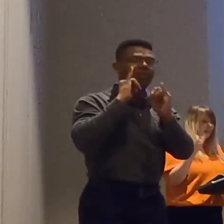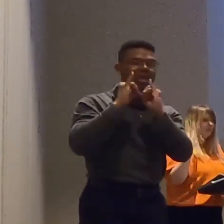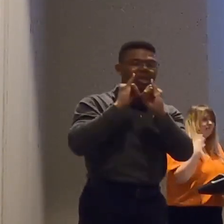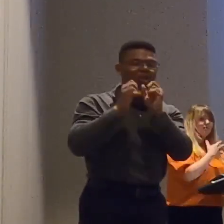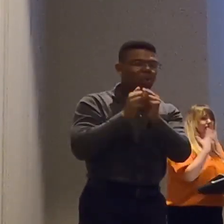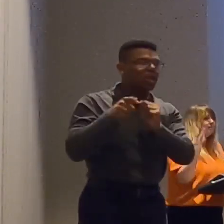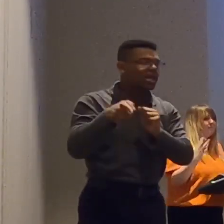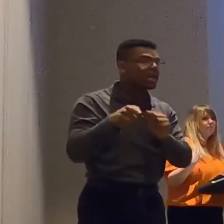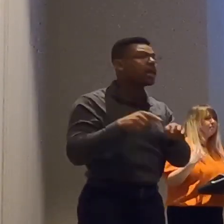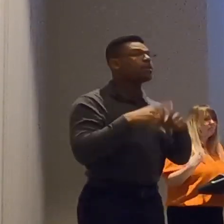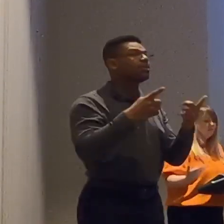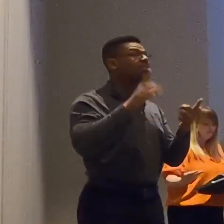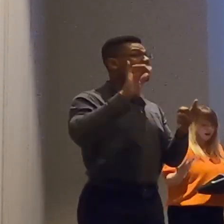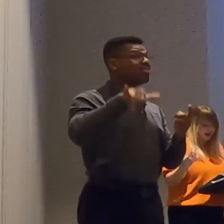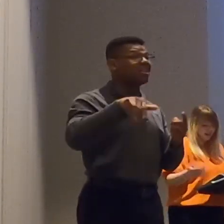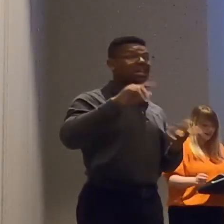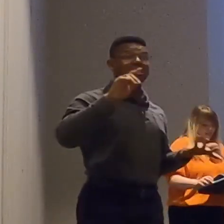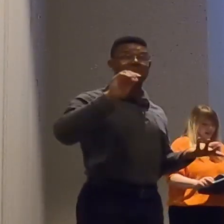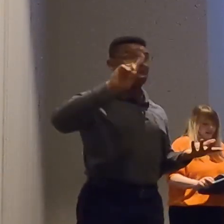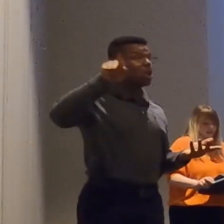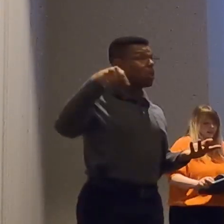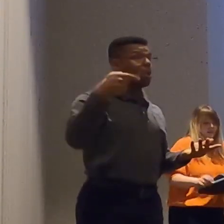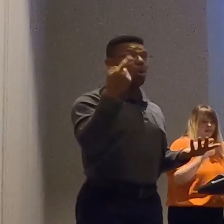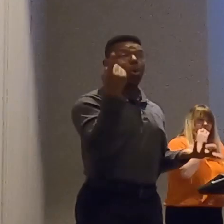the only